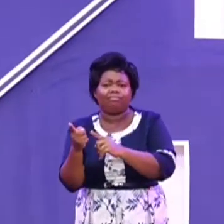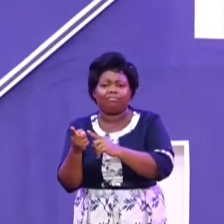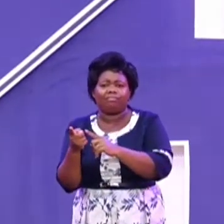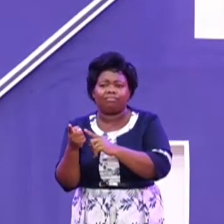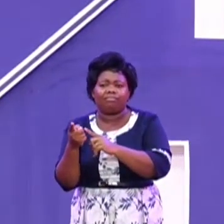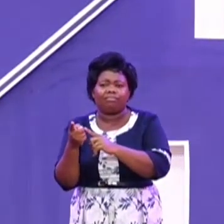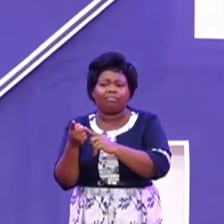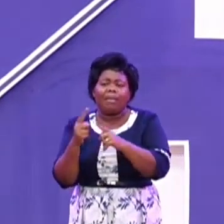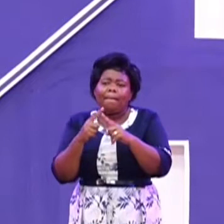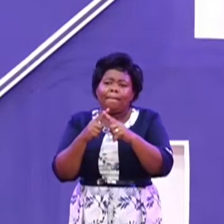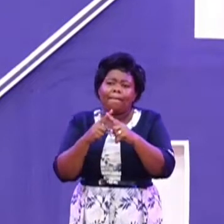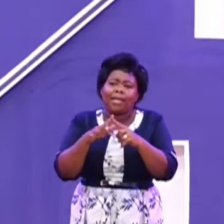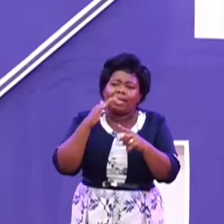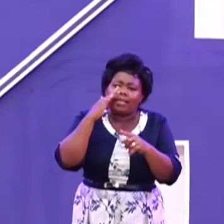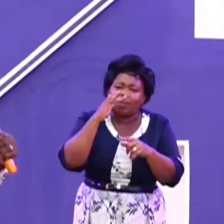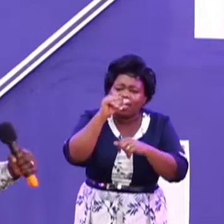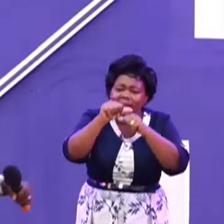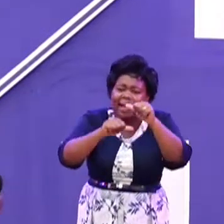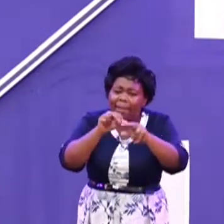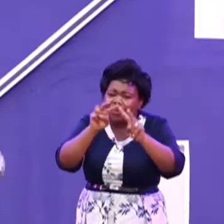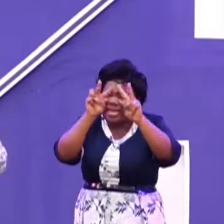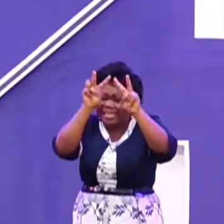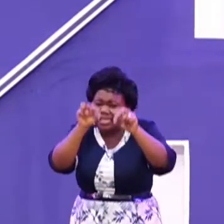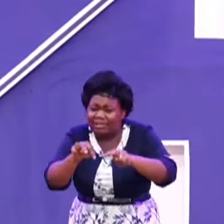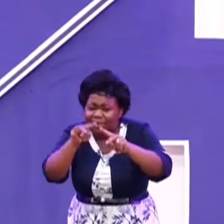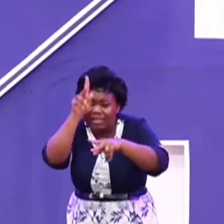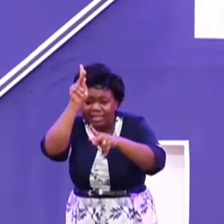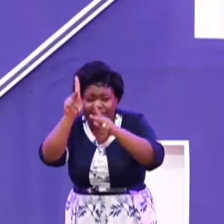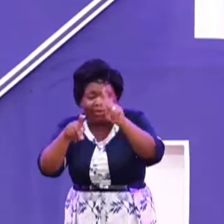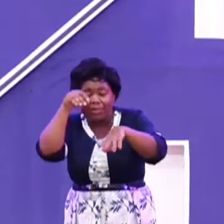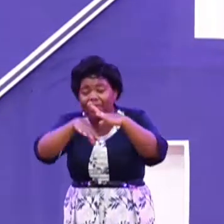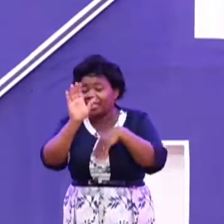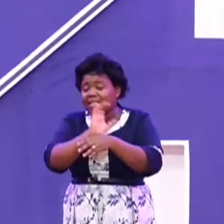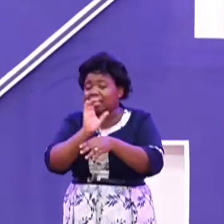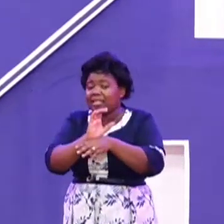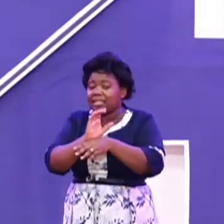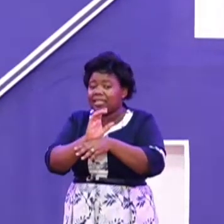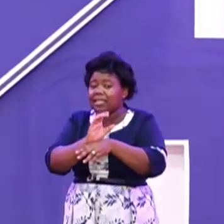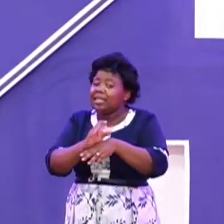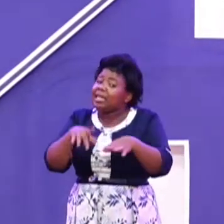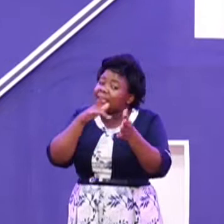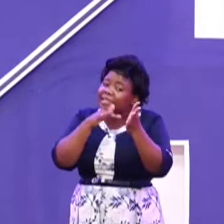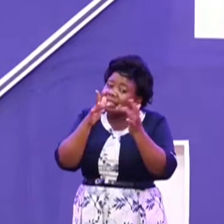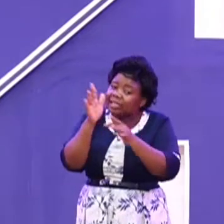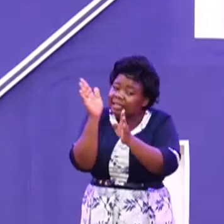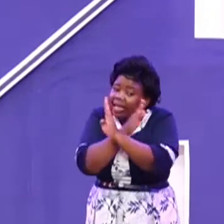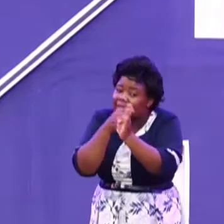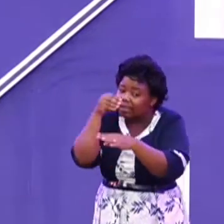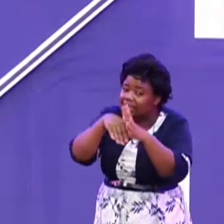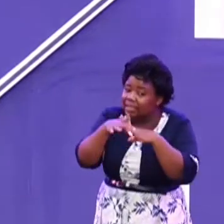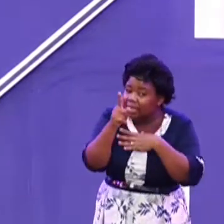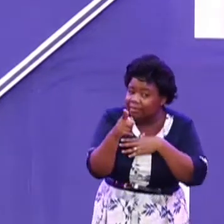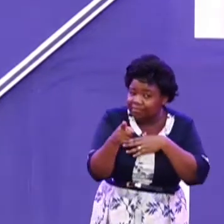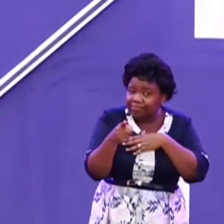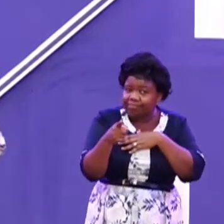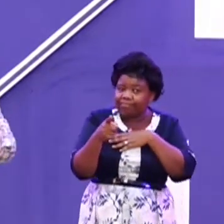prison. They are speaking about the lowly esteemed in church. It's where Jesus is hiding